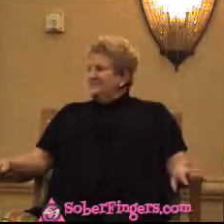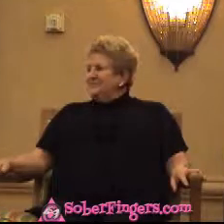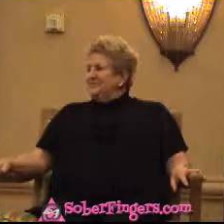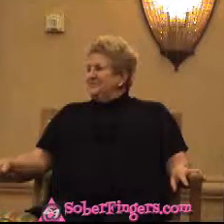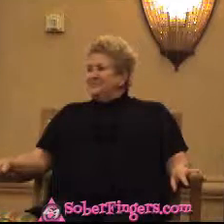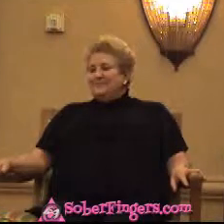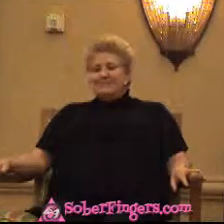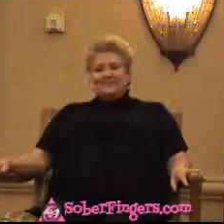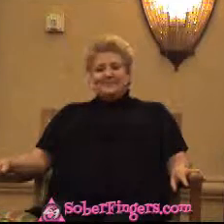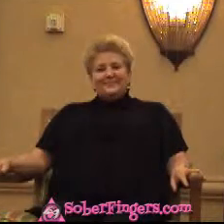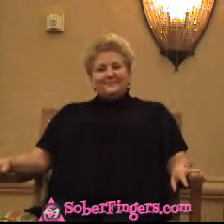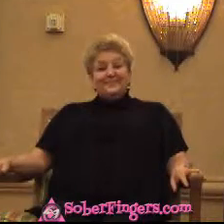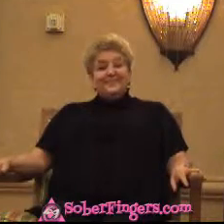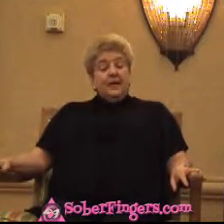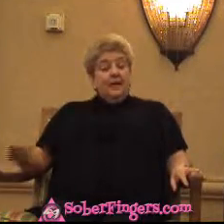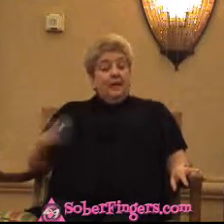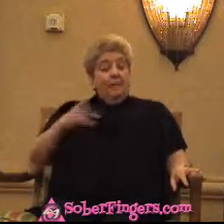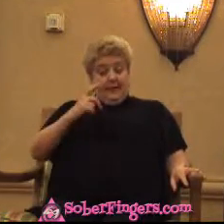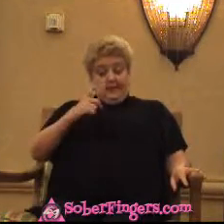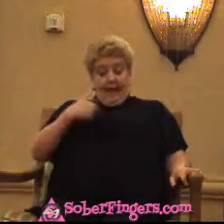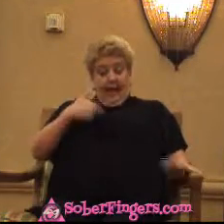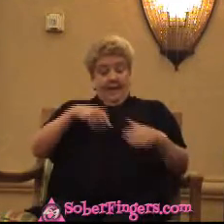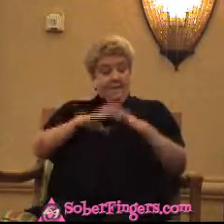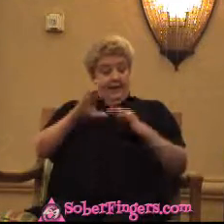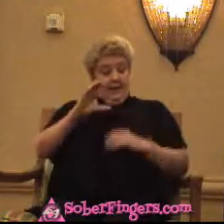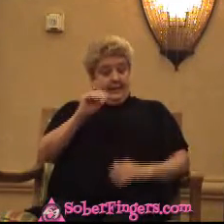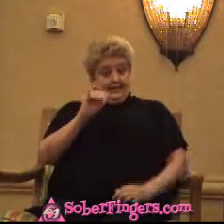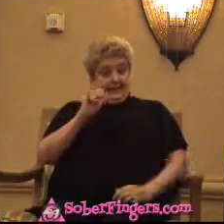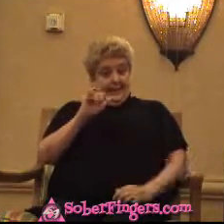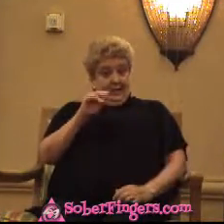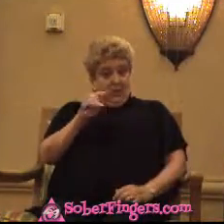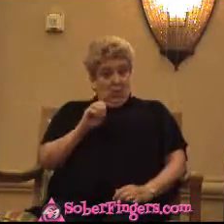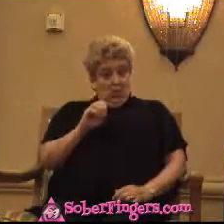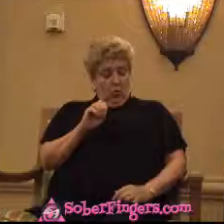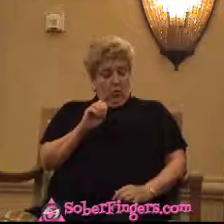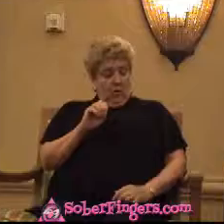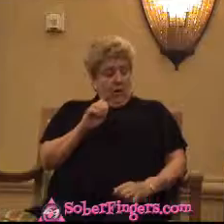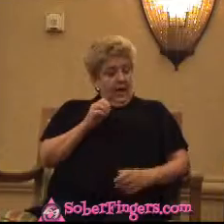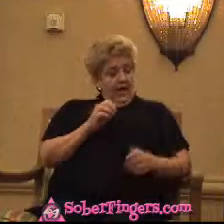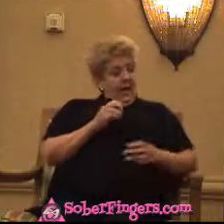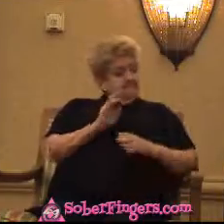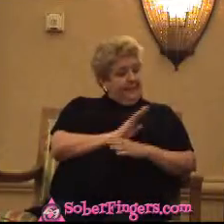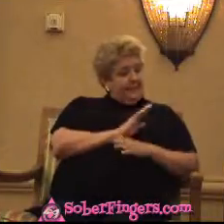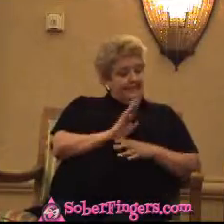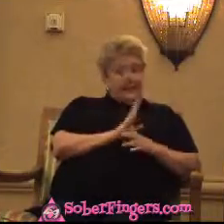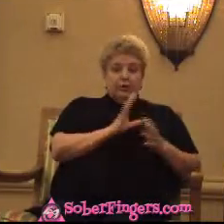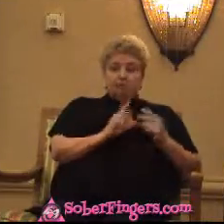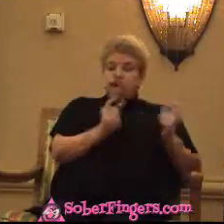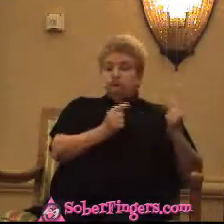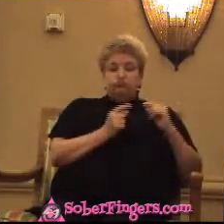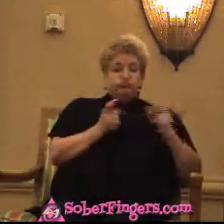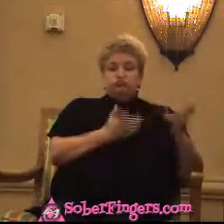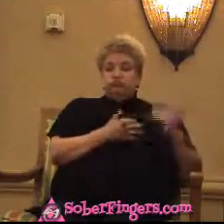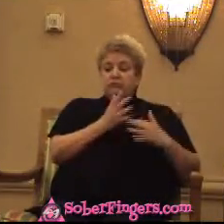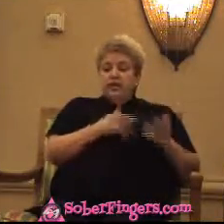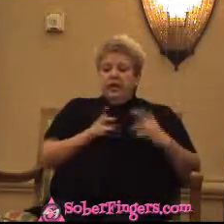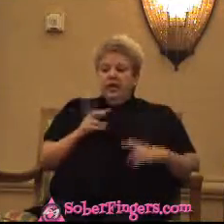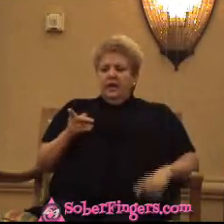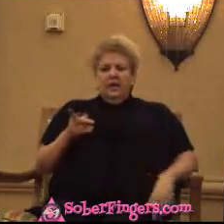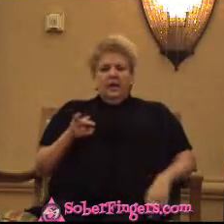Because when I was down there in those casinos and she's home and she's calling a Whittlesey cab saying, where have you got to go? I didn't have a driver's license or thing. Not one time did I ever think, I